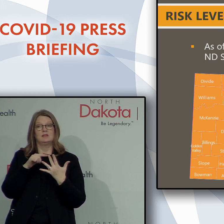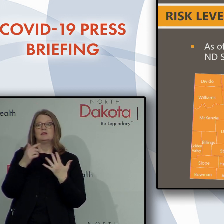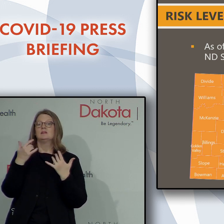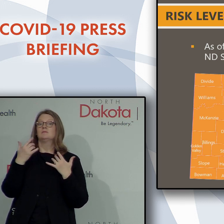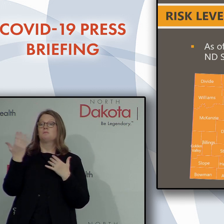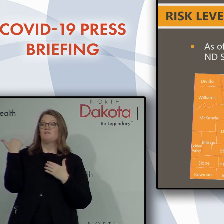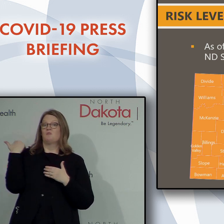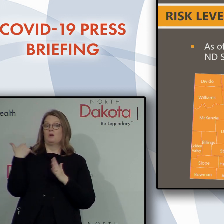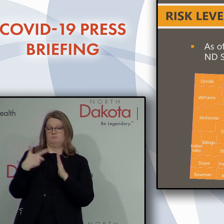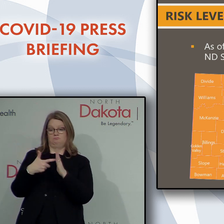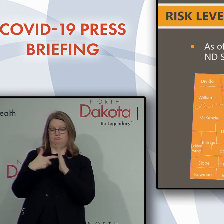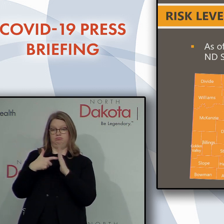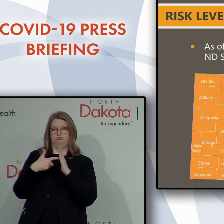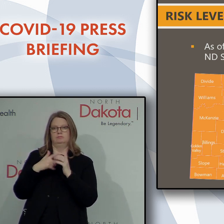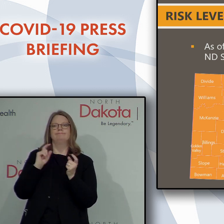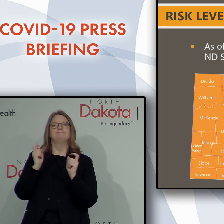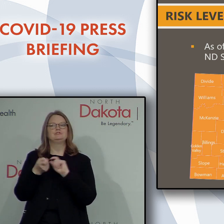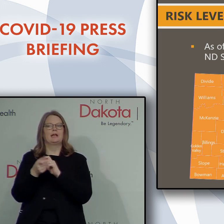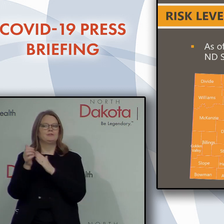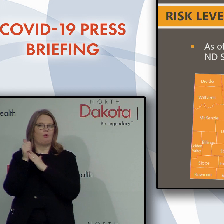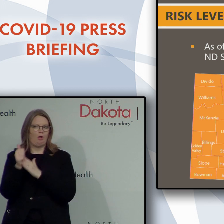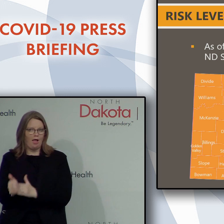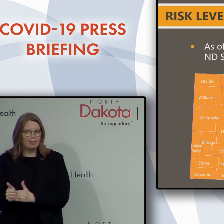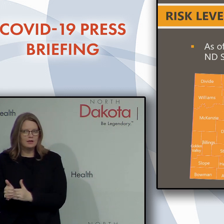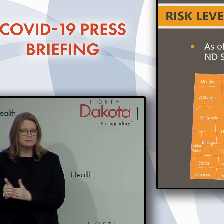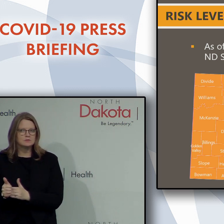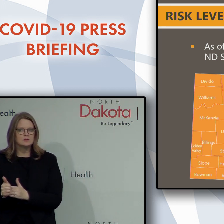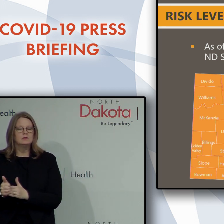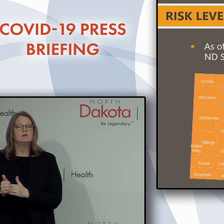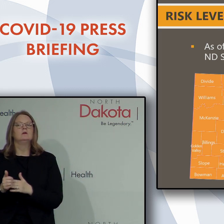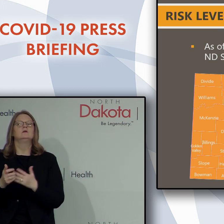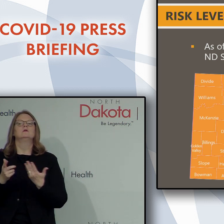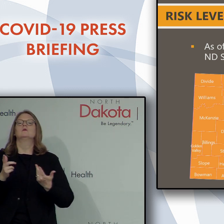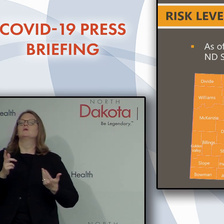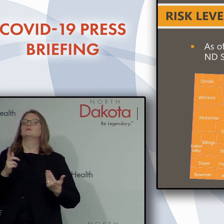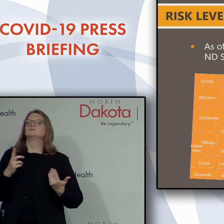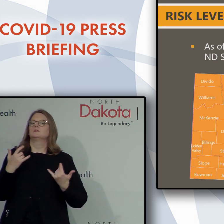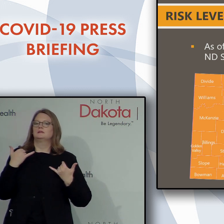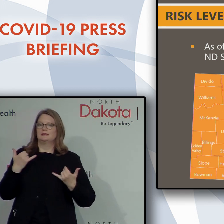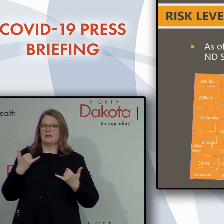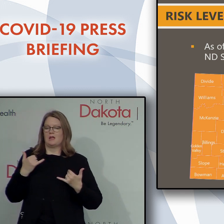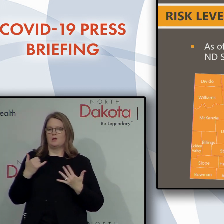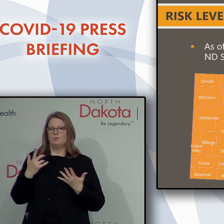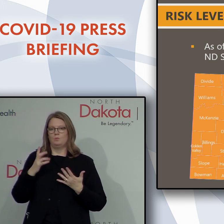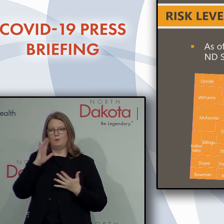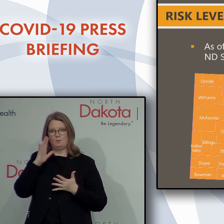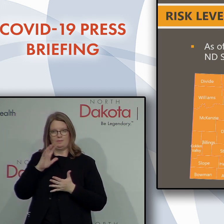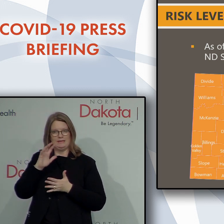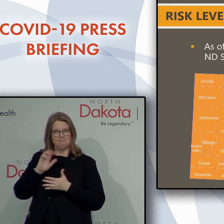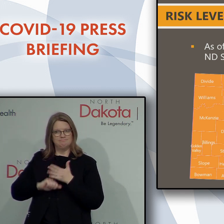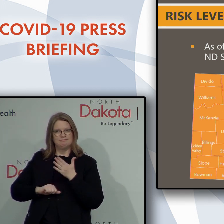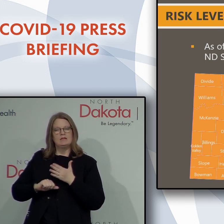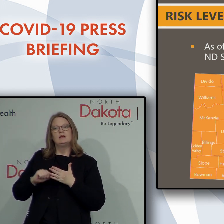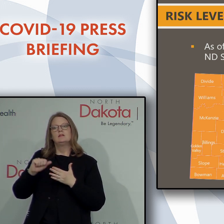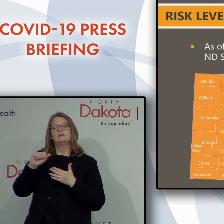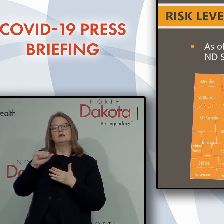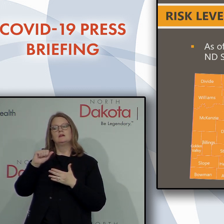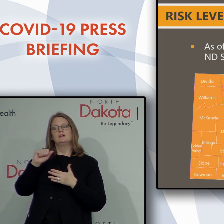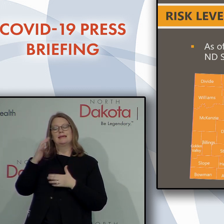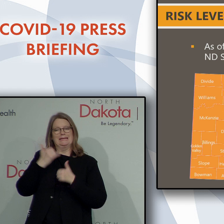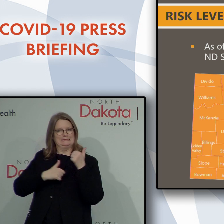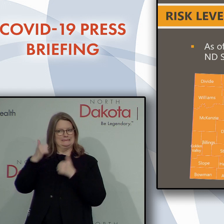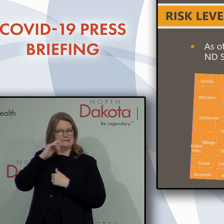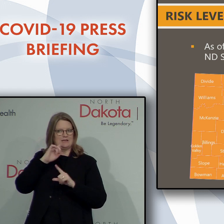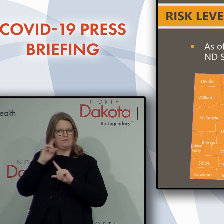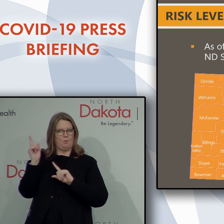to guidelines, which means that we'll be updating and rescinding an executive order which made those requirements, and